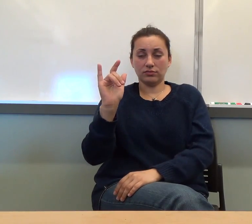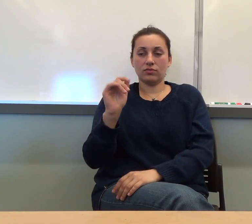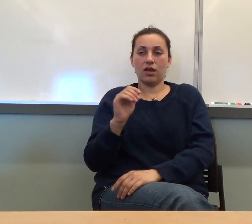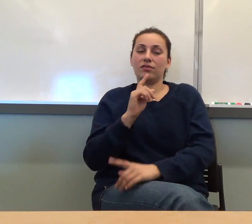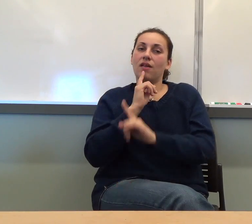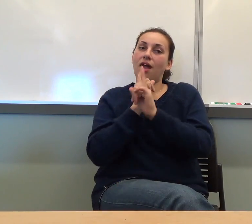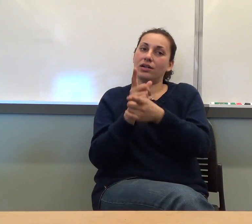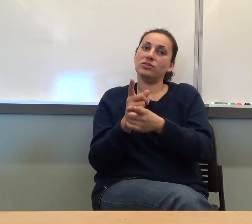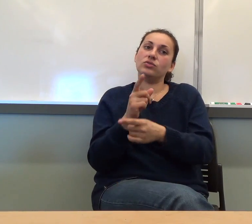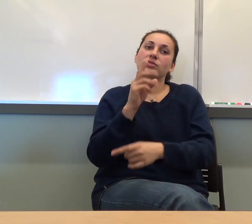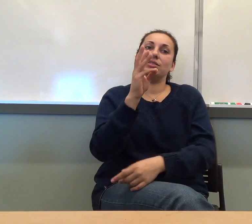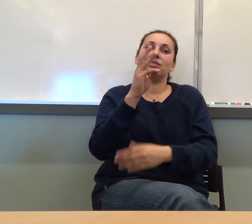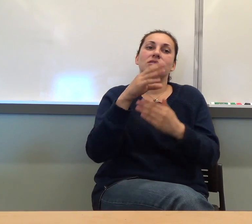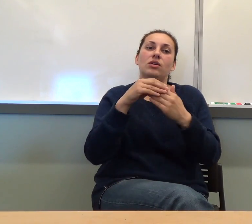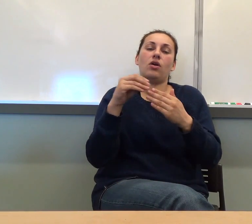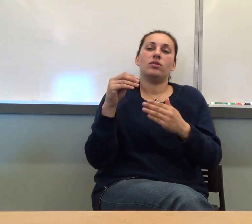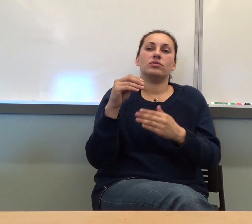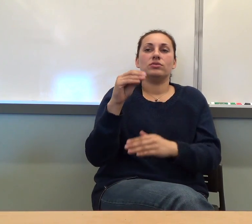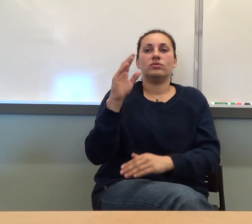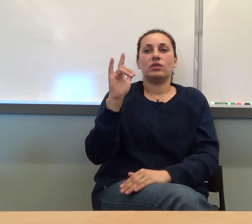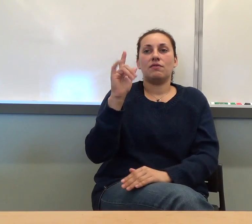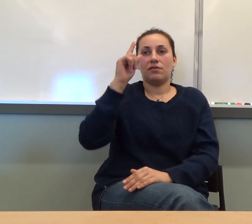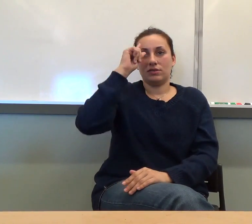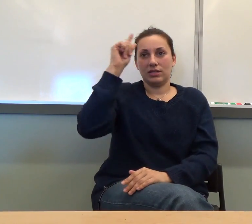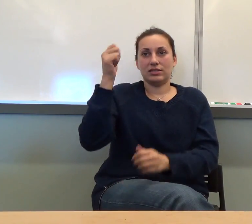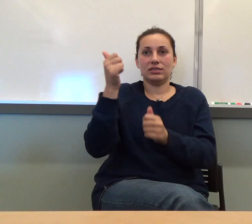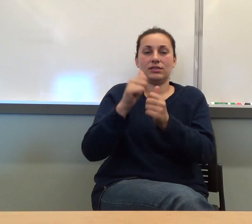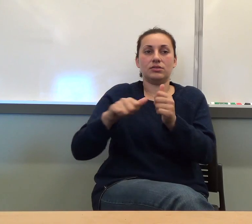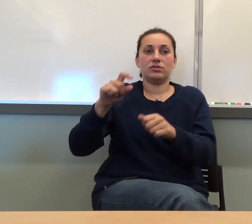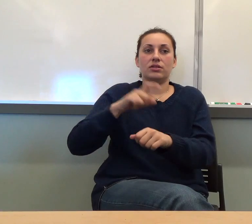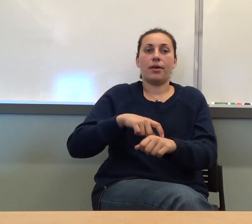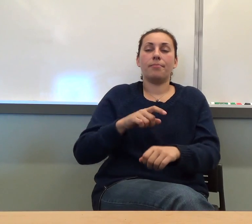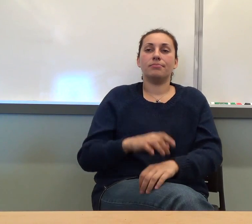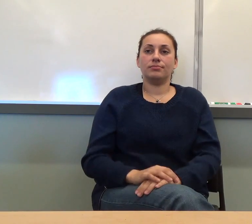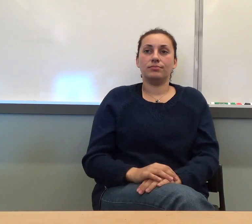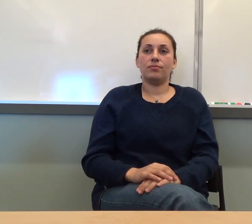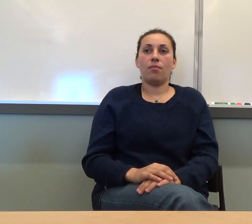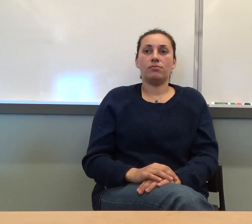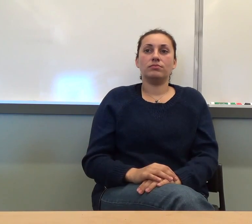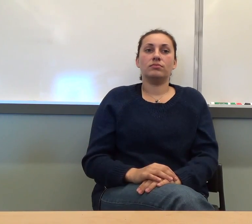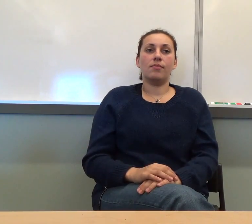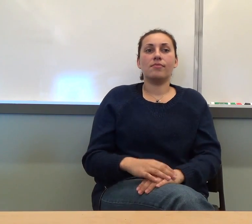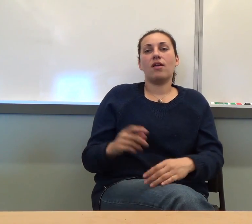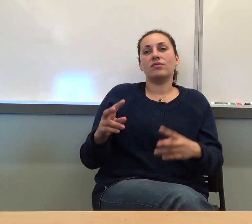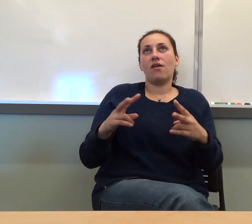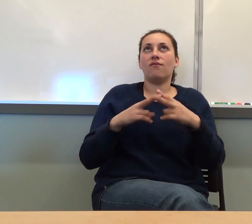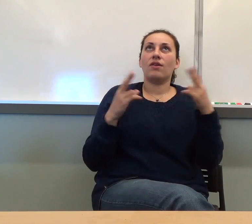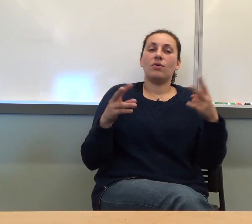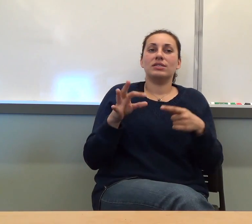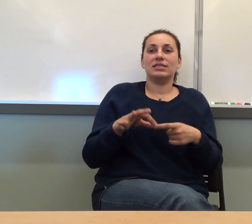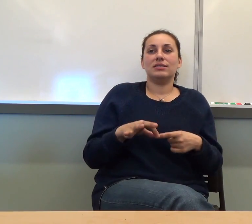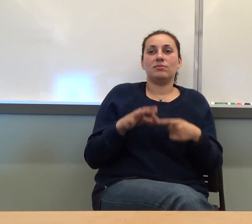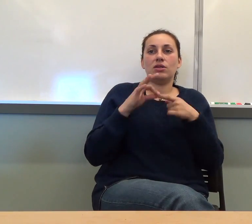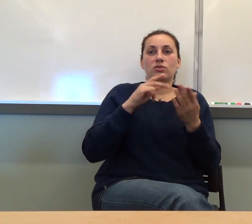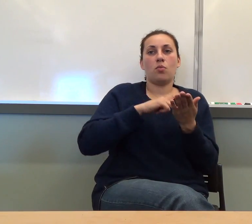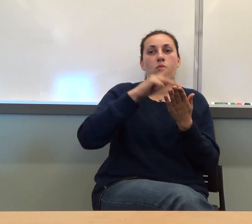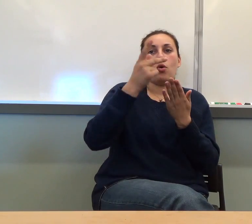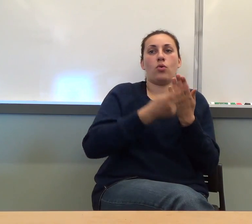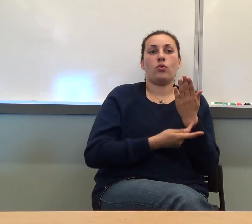per visit. And that, of course, is a very special introductory program which will rapidly disappear